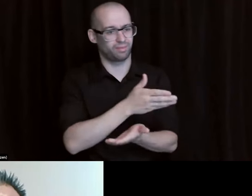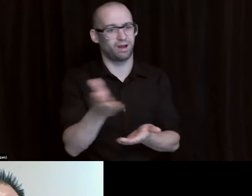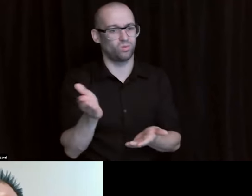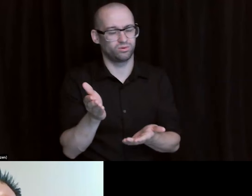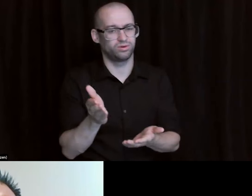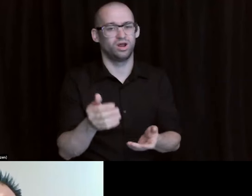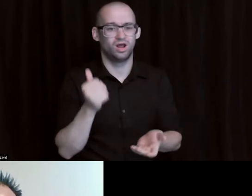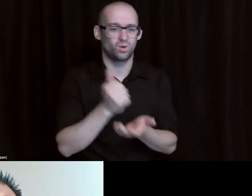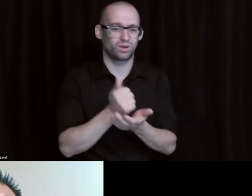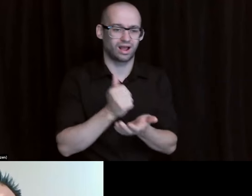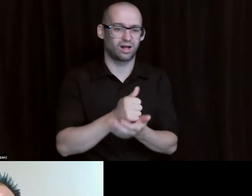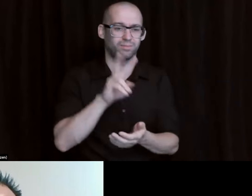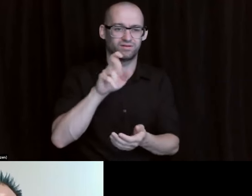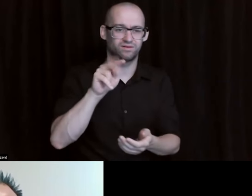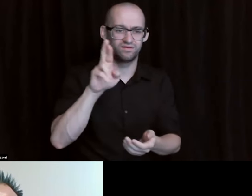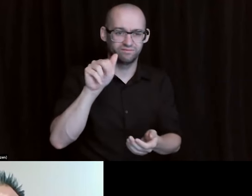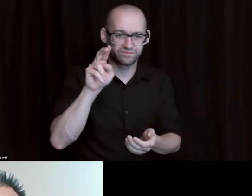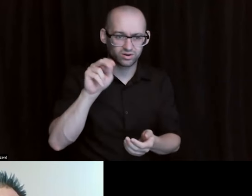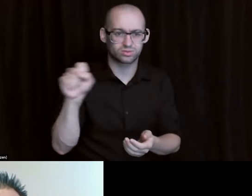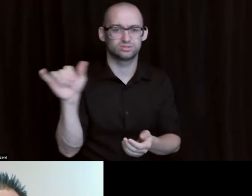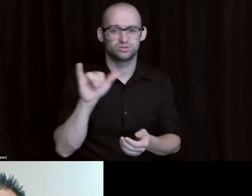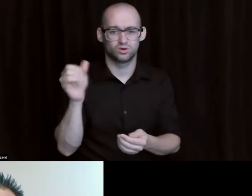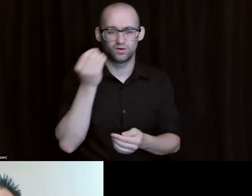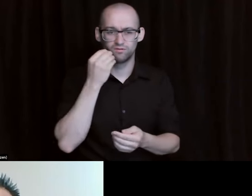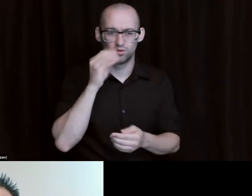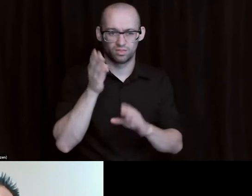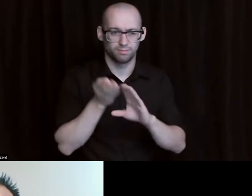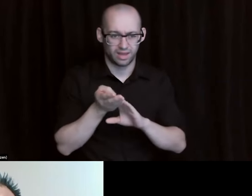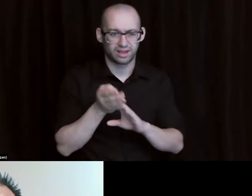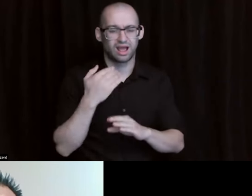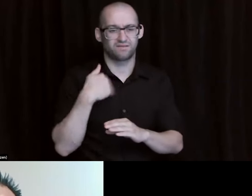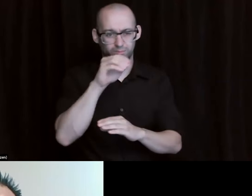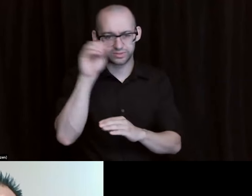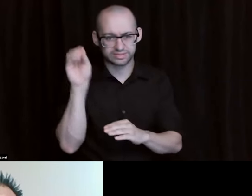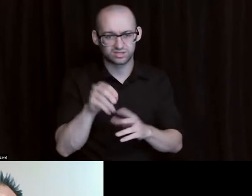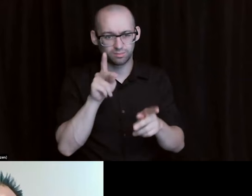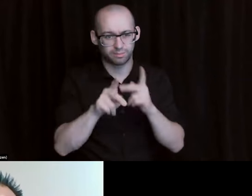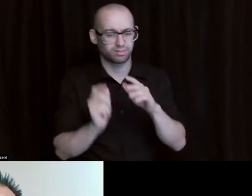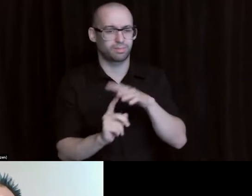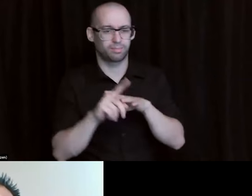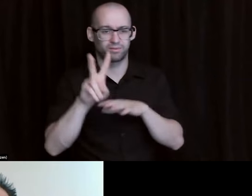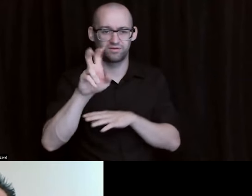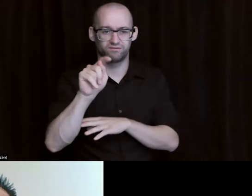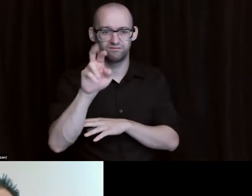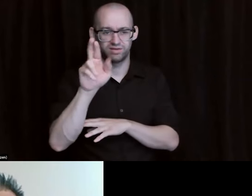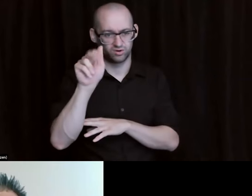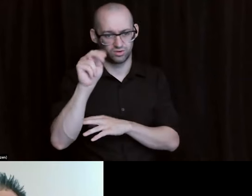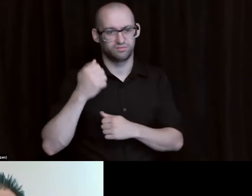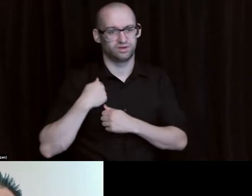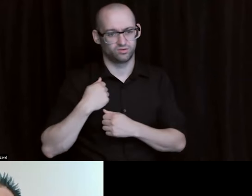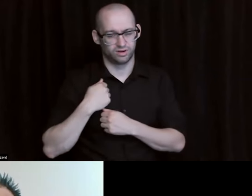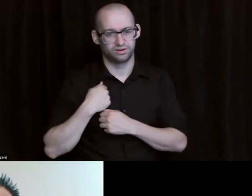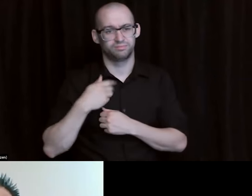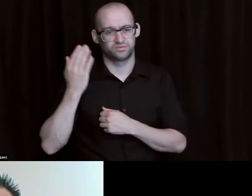During the food bank events, we do have a percentage of people that showed up that are veterans, and they don't have a clue about the